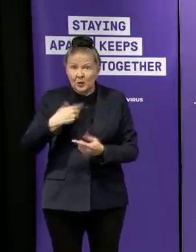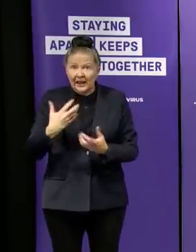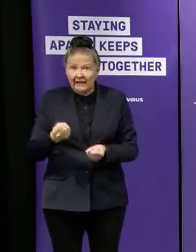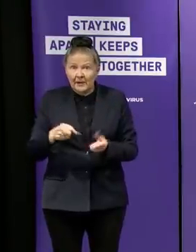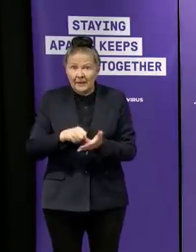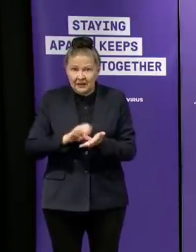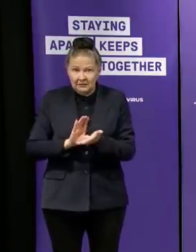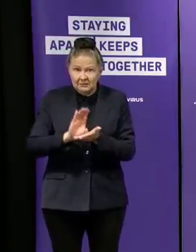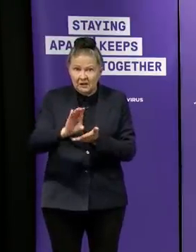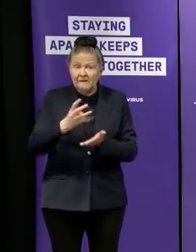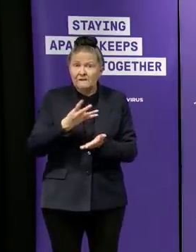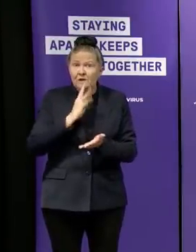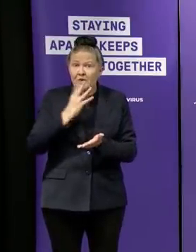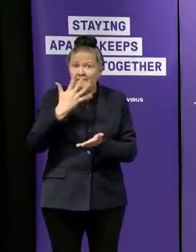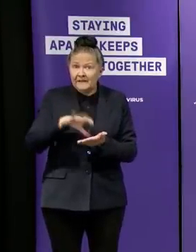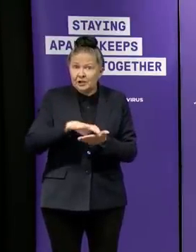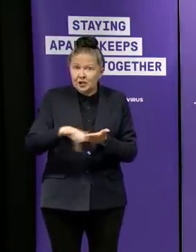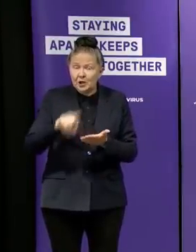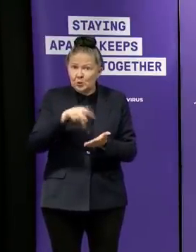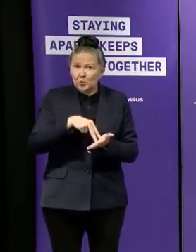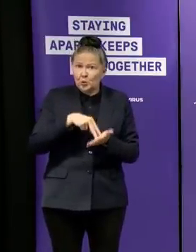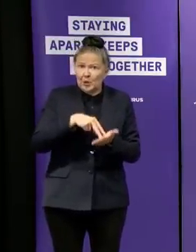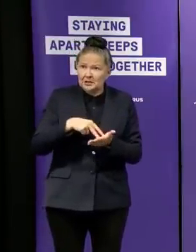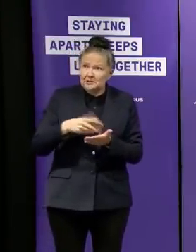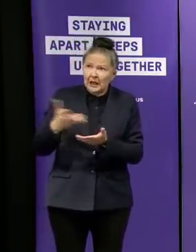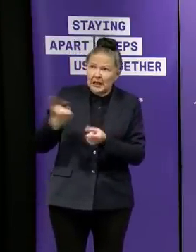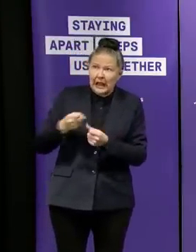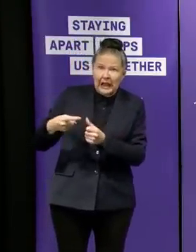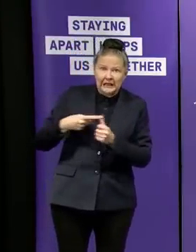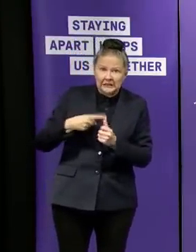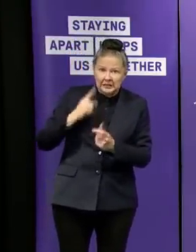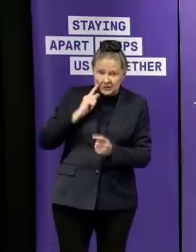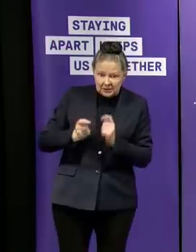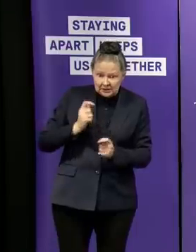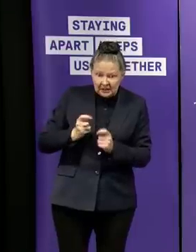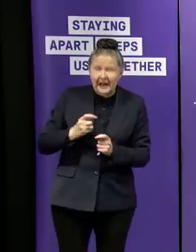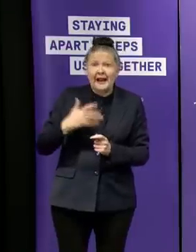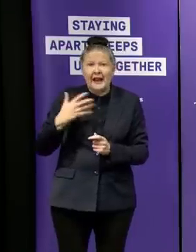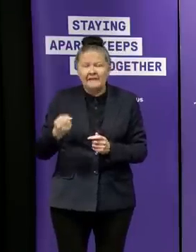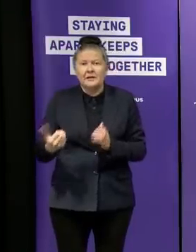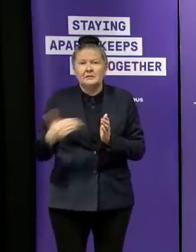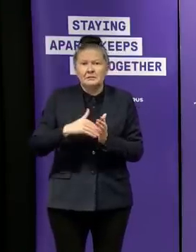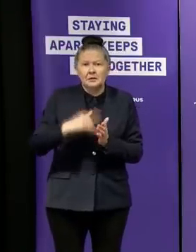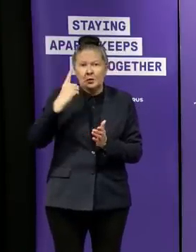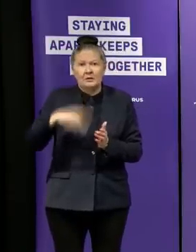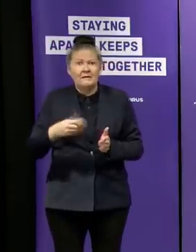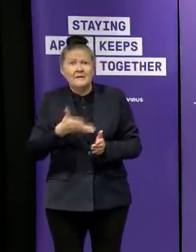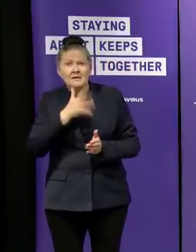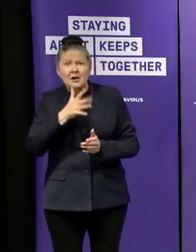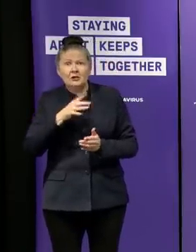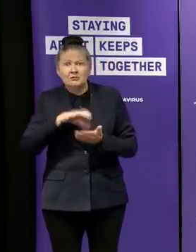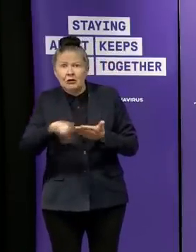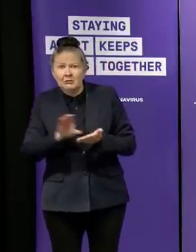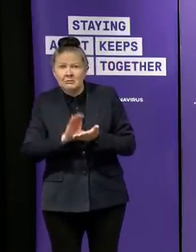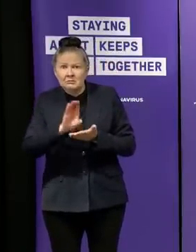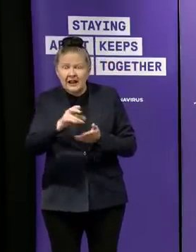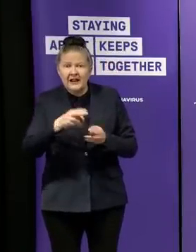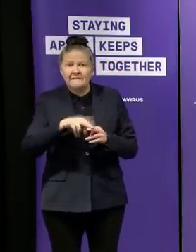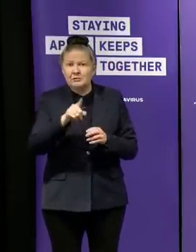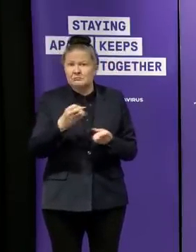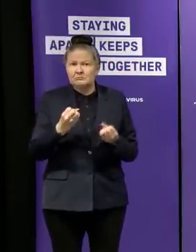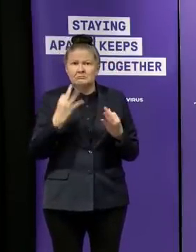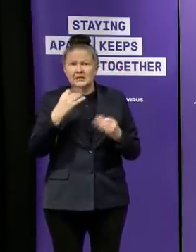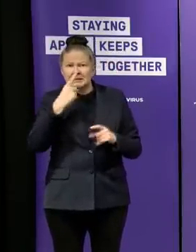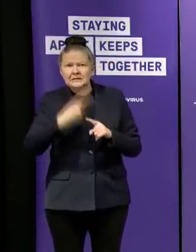for your test result, and it's why there's a $1,500 payment if you're positive and you have to not go to work, and you don't have sick leave